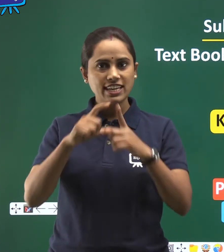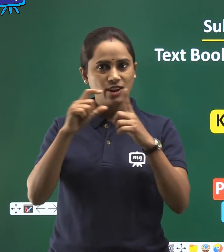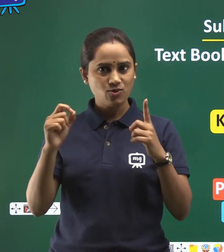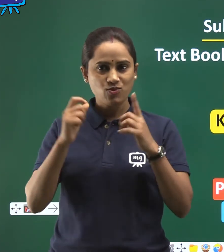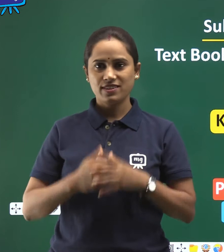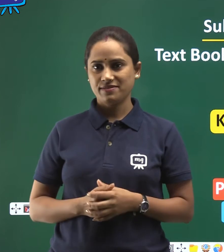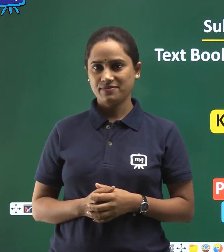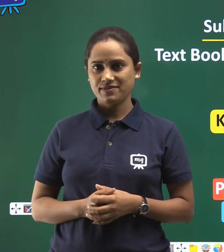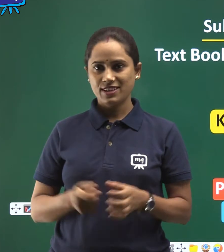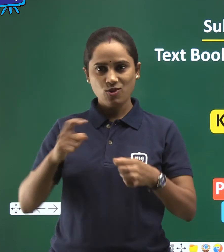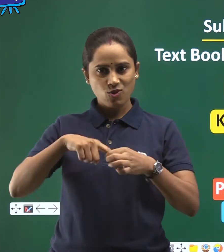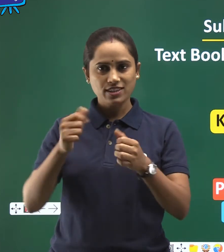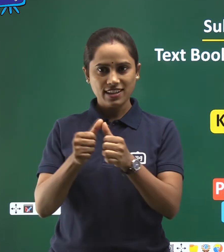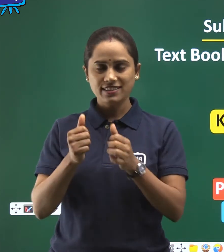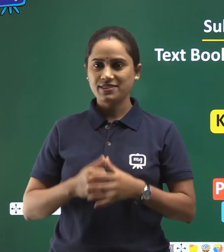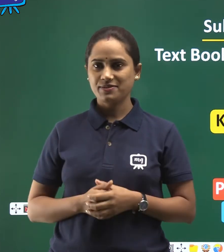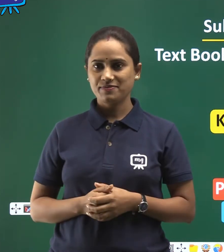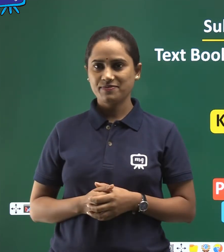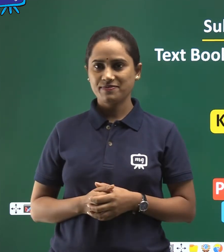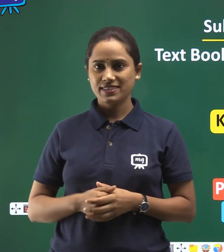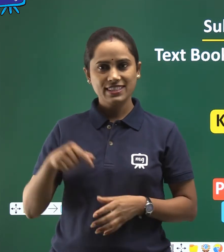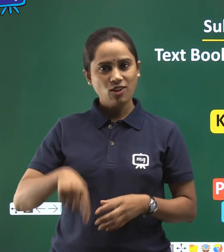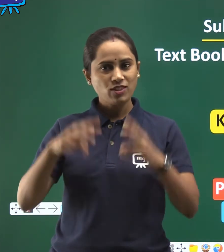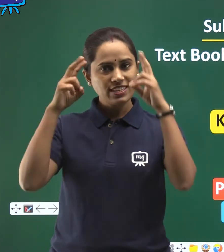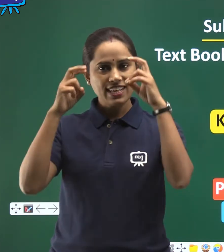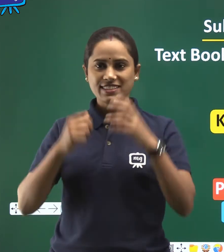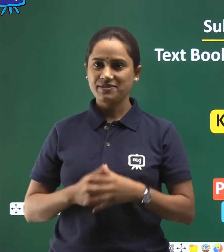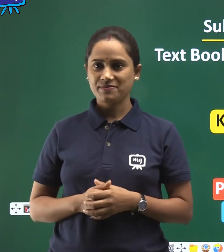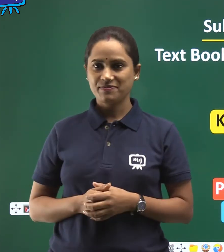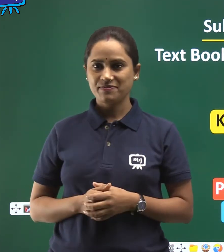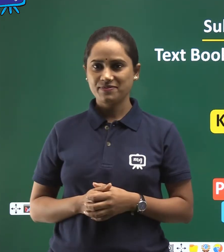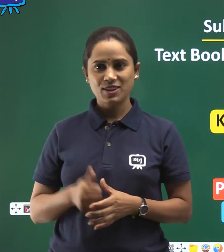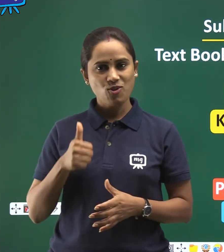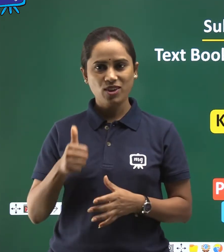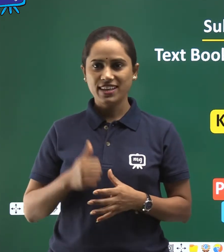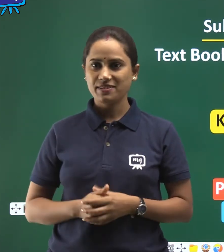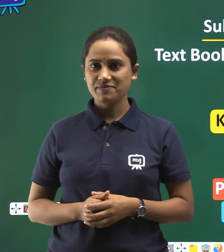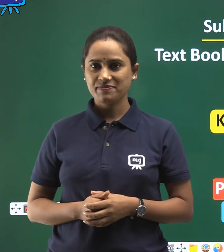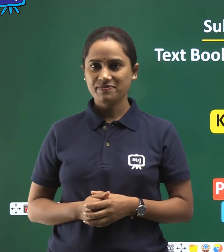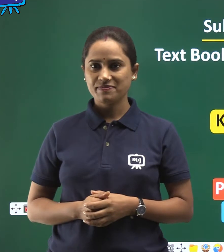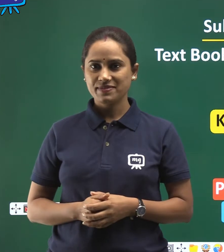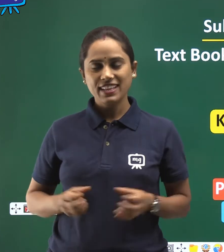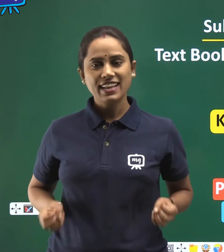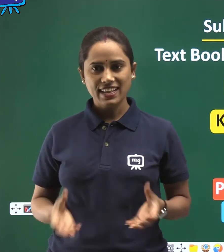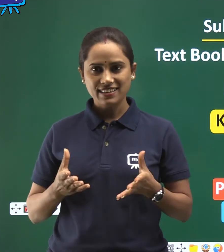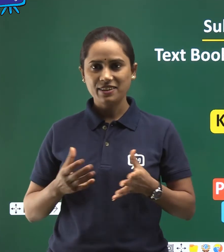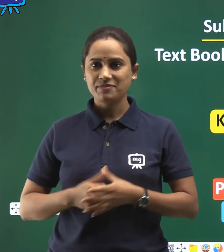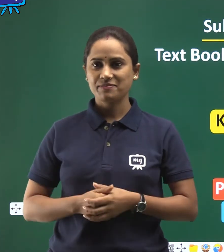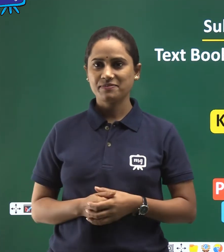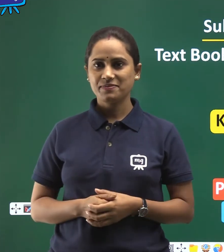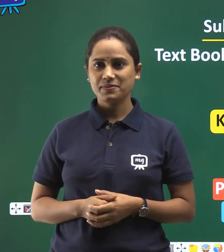do question answers of this lesson. Okay, let's start.